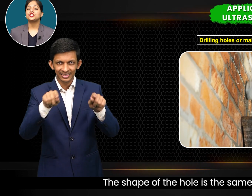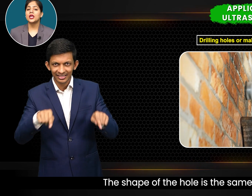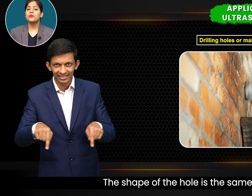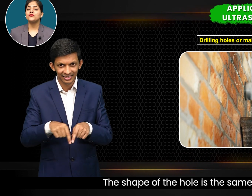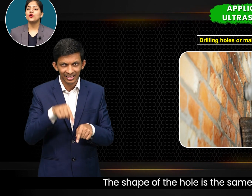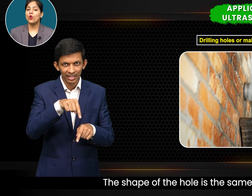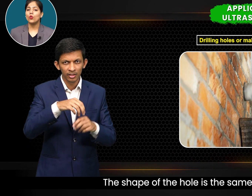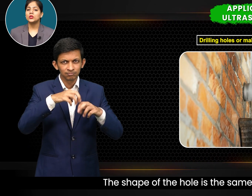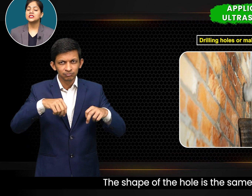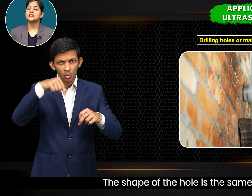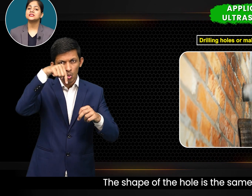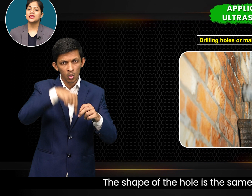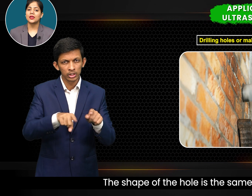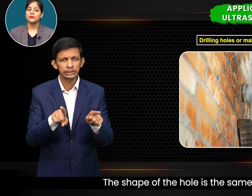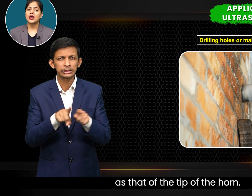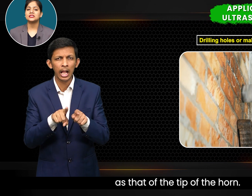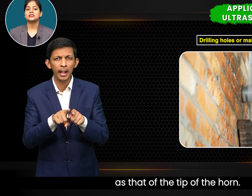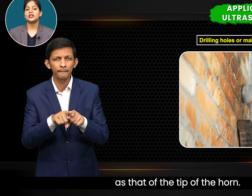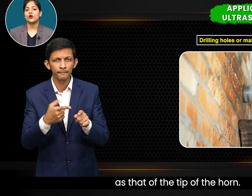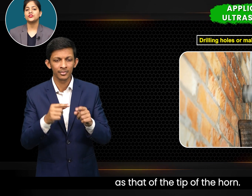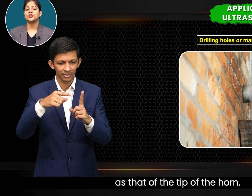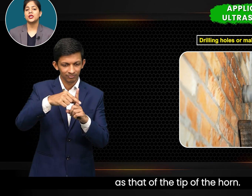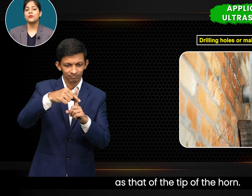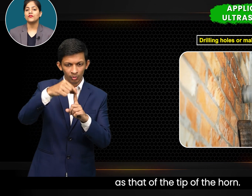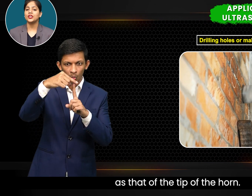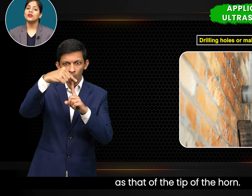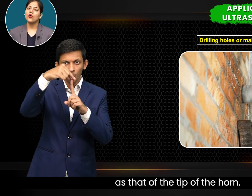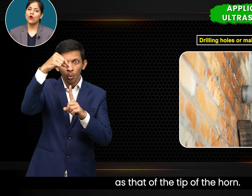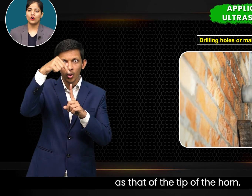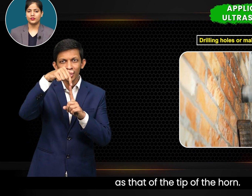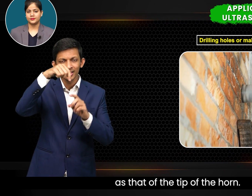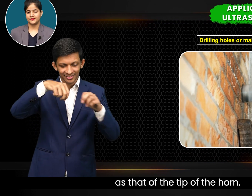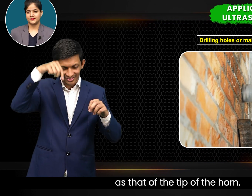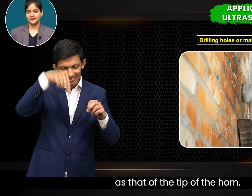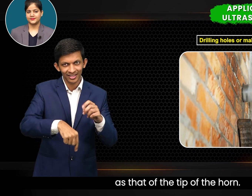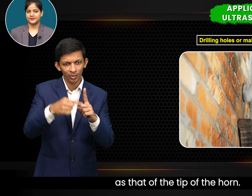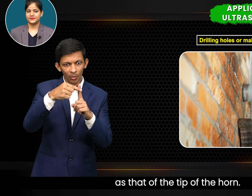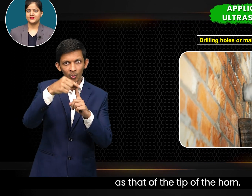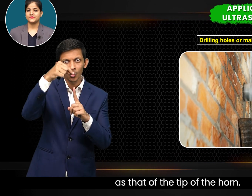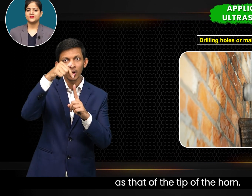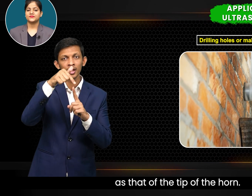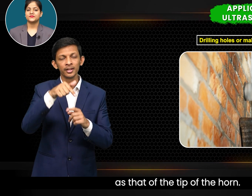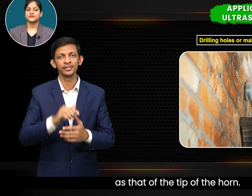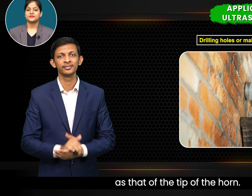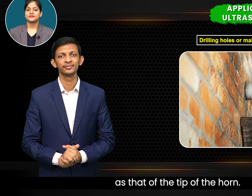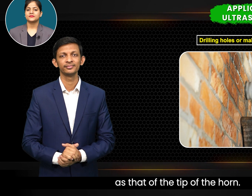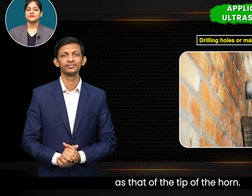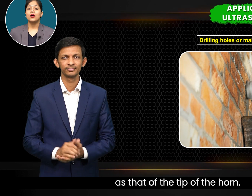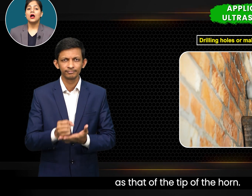The shape of the hole is the same as that of the tip of the horn.